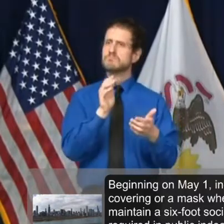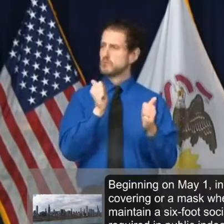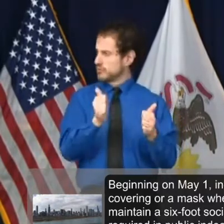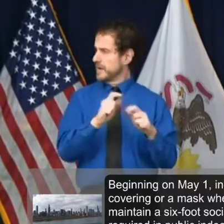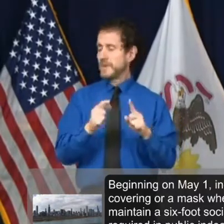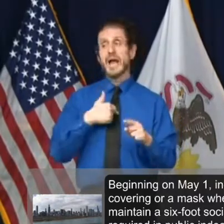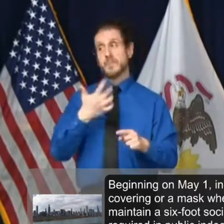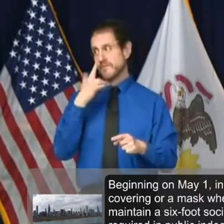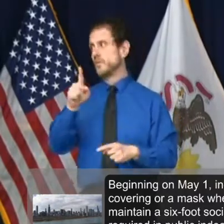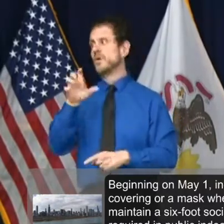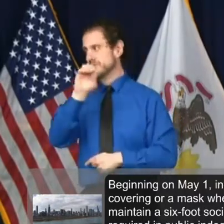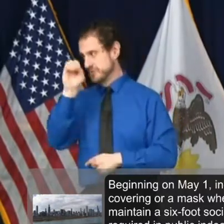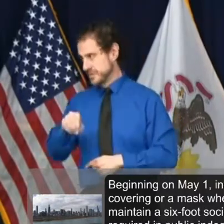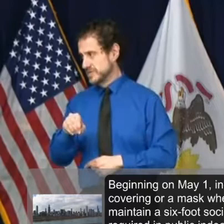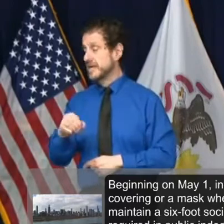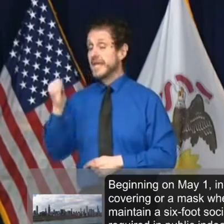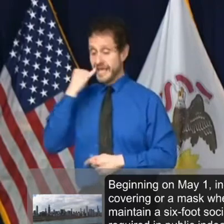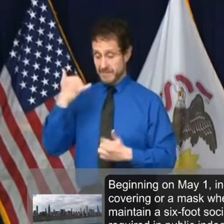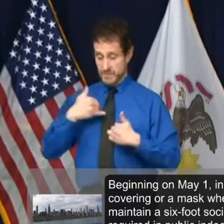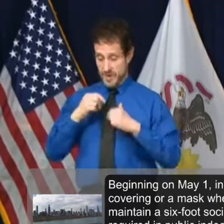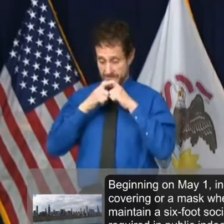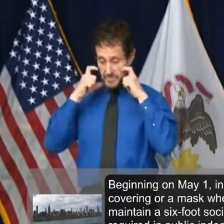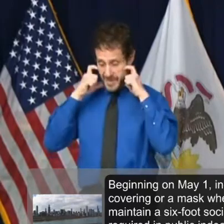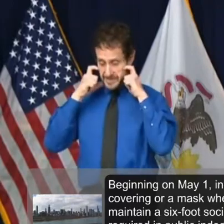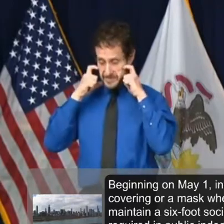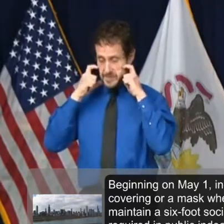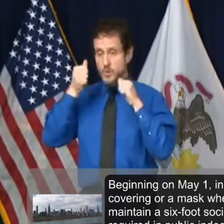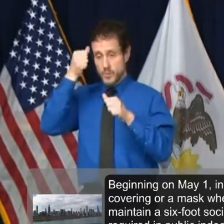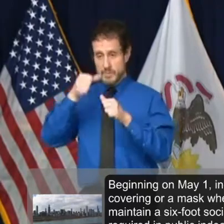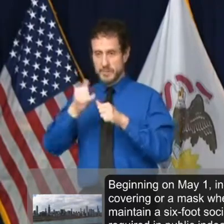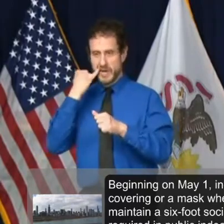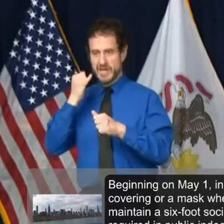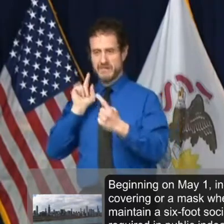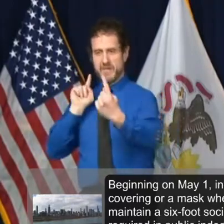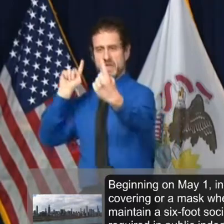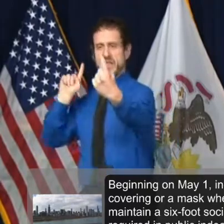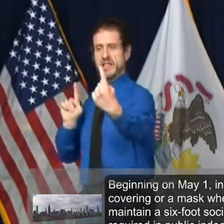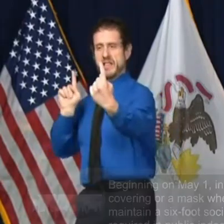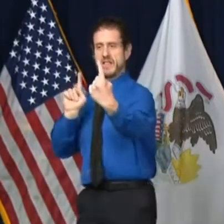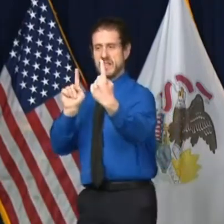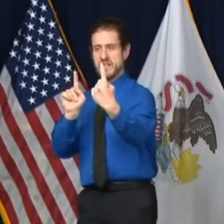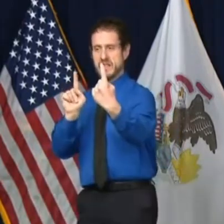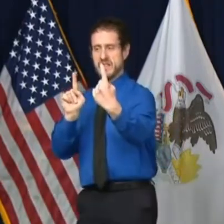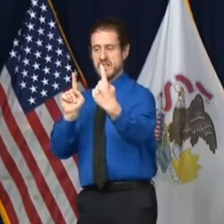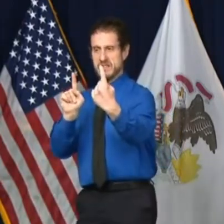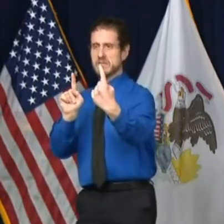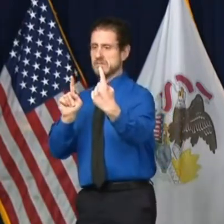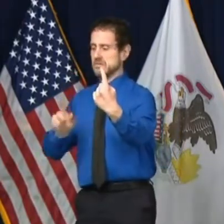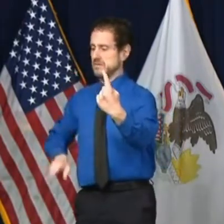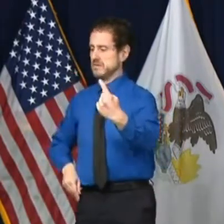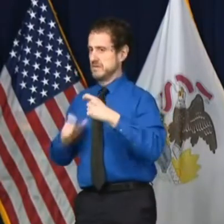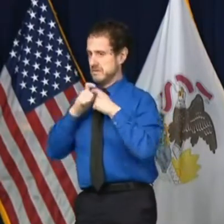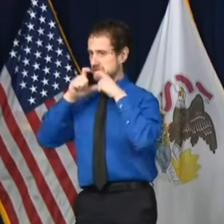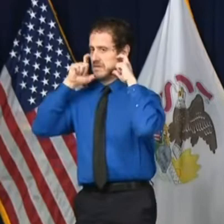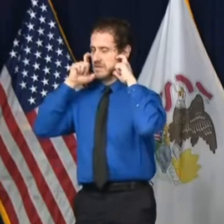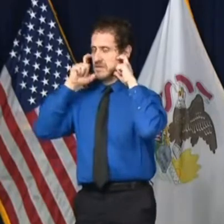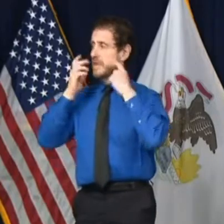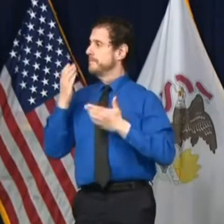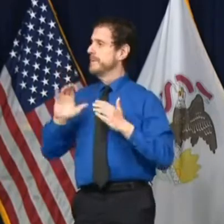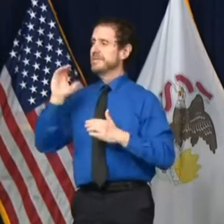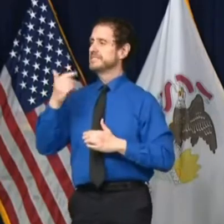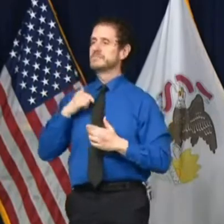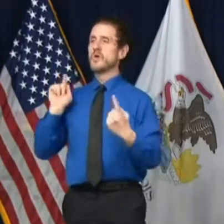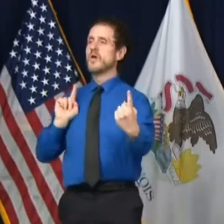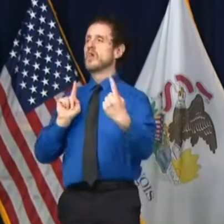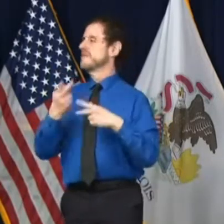a mask, you should wear the mask when you're meeting up with people on the street. And even walking by them on the sidewalk, it may seem like, well, gee, I'm just